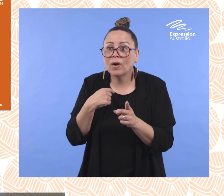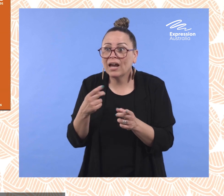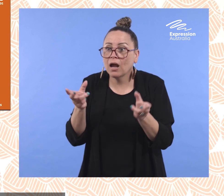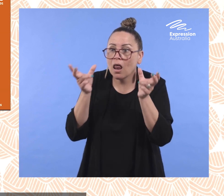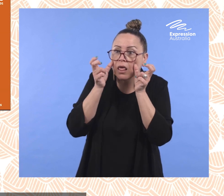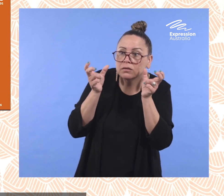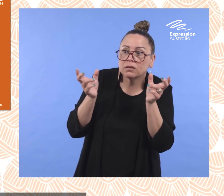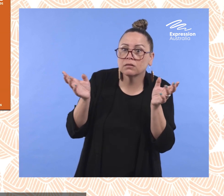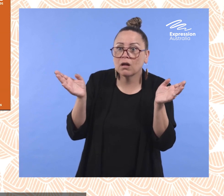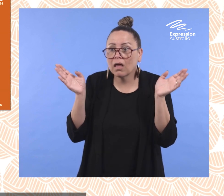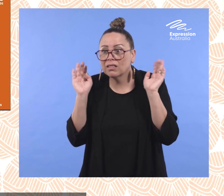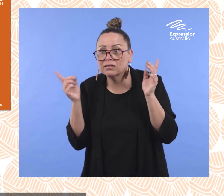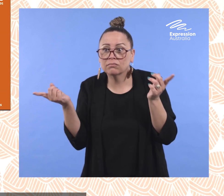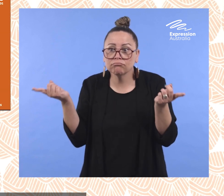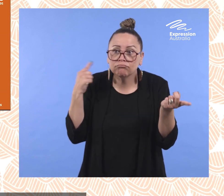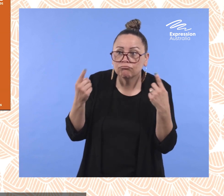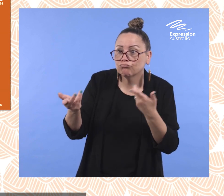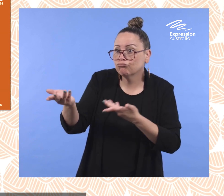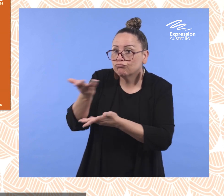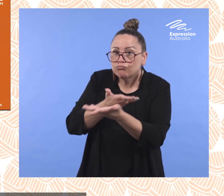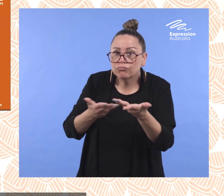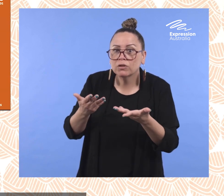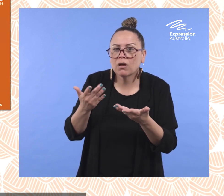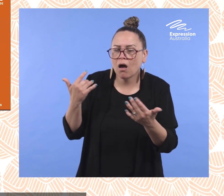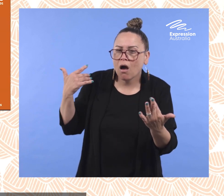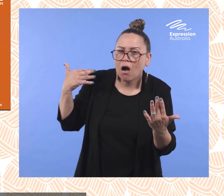Songlines Pathways engagement model and in allyship.